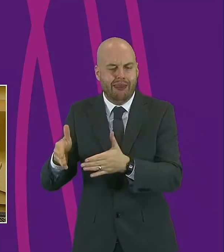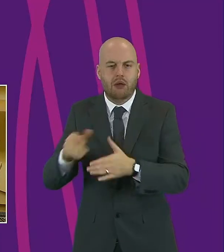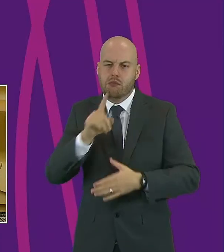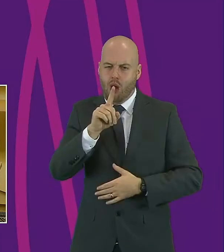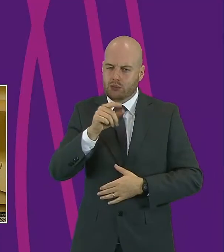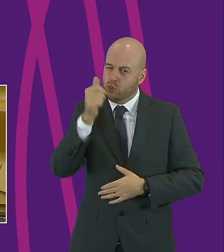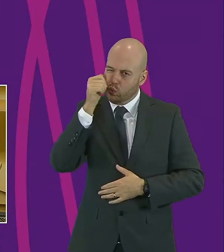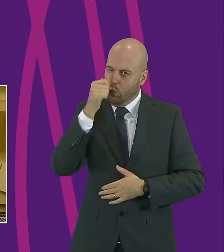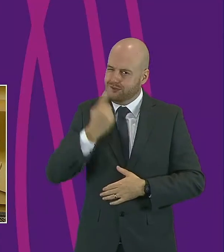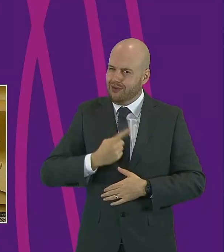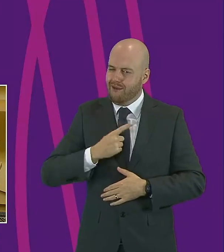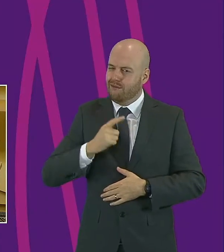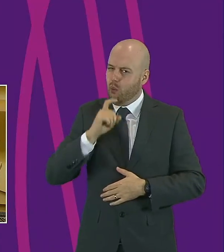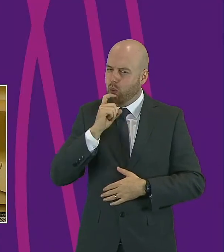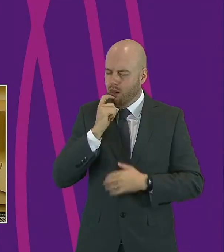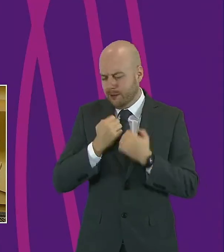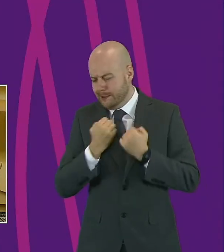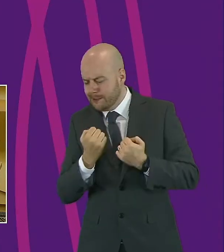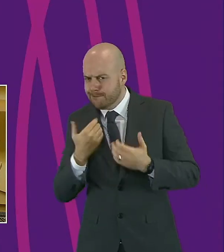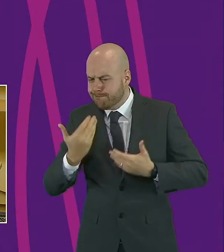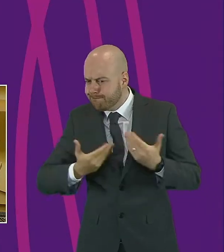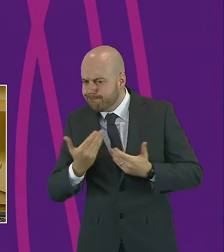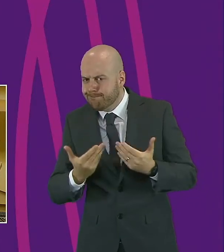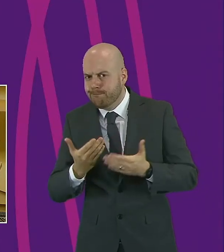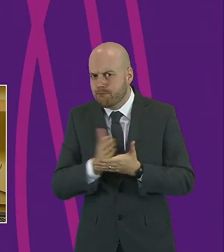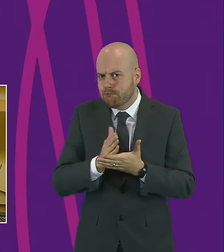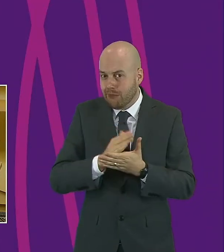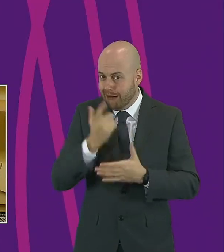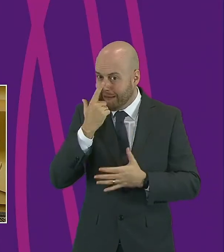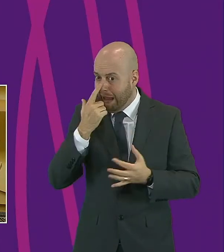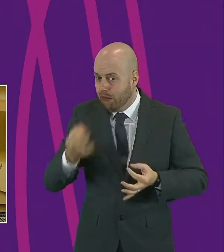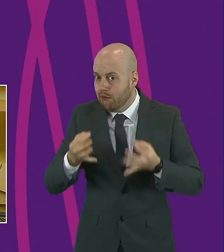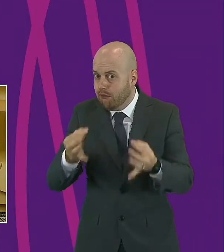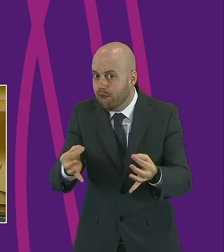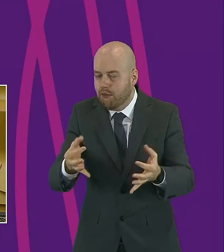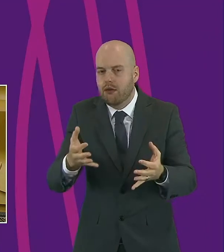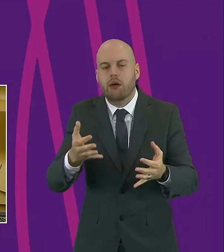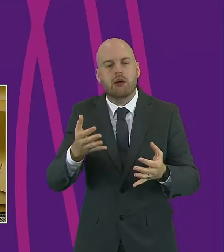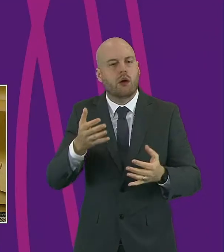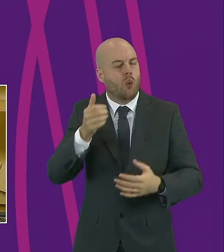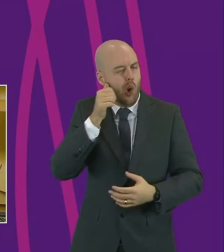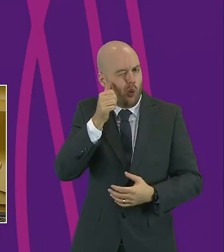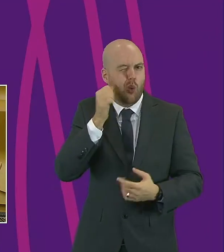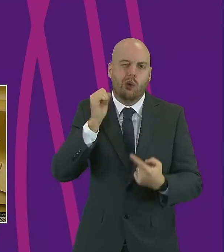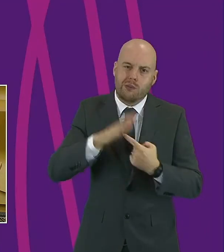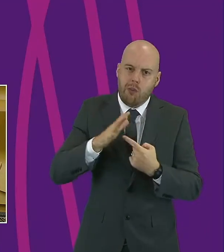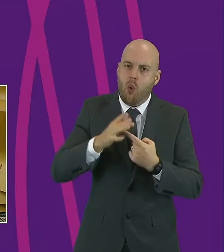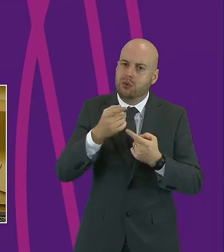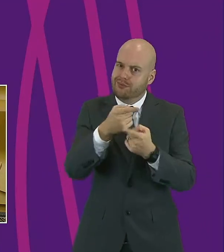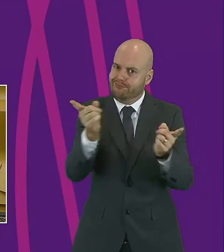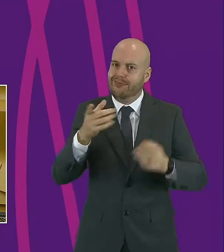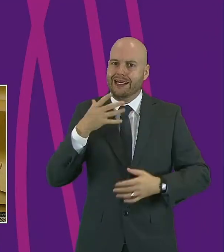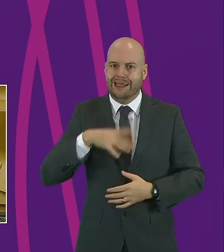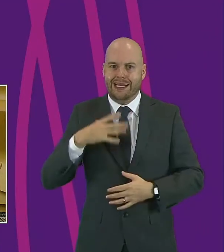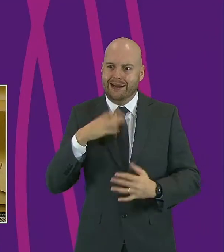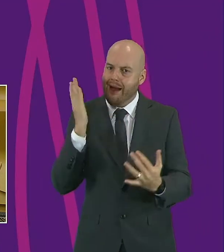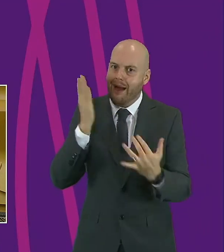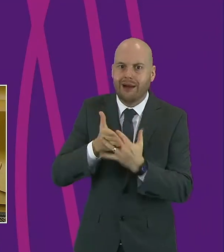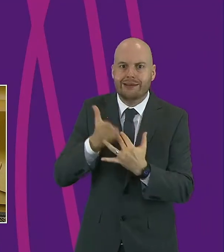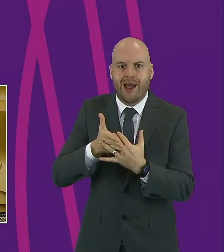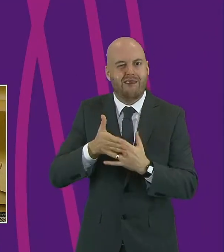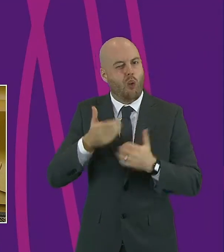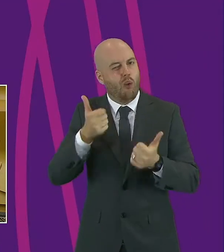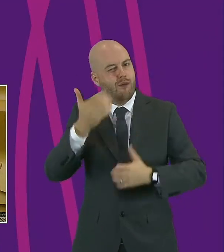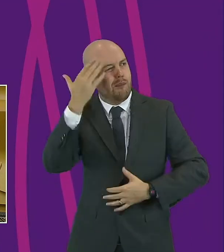safely be brought forward, especially given the wider physical and mental health benefits of access to these facilities. Having done so, I am now able